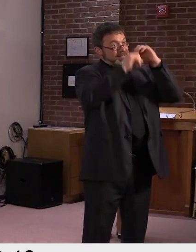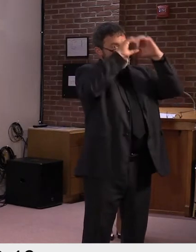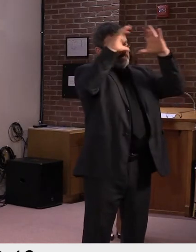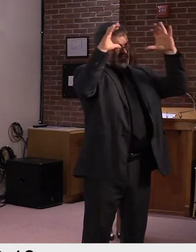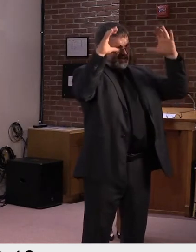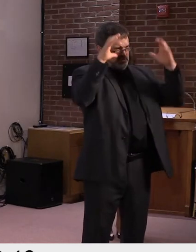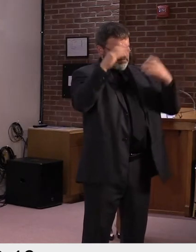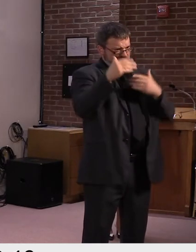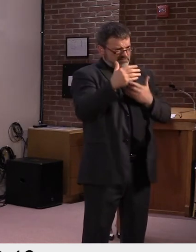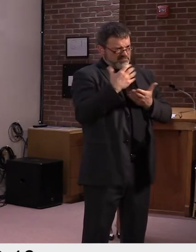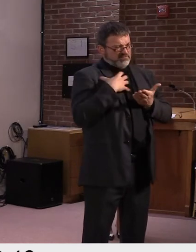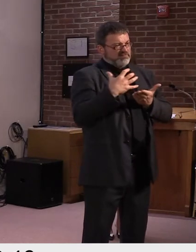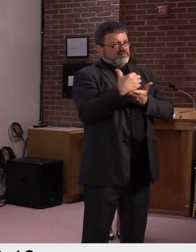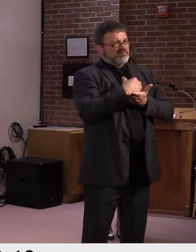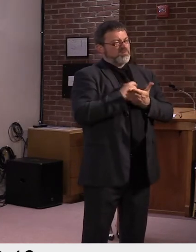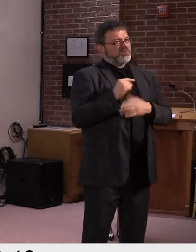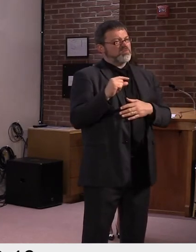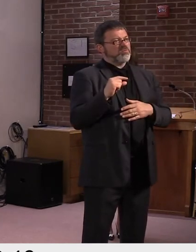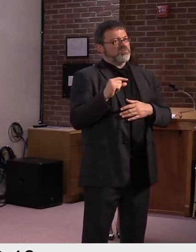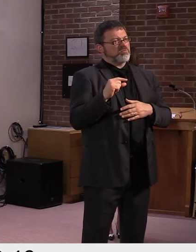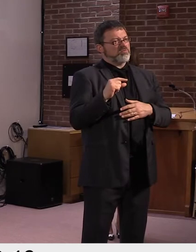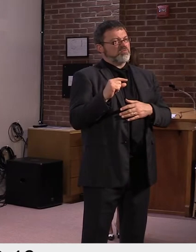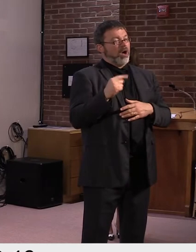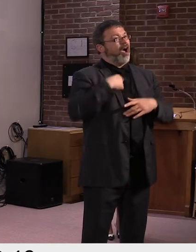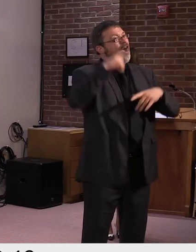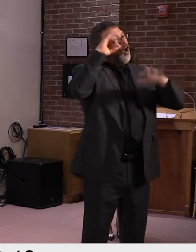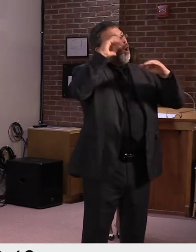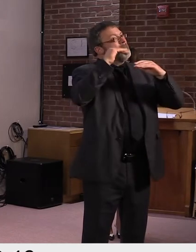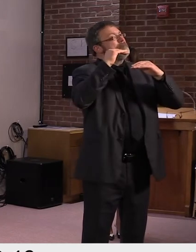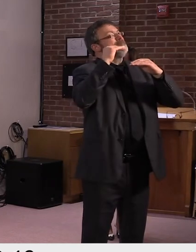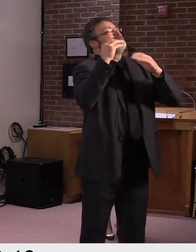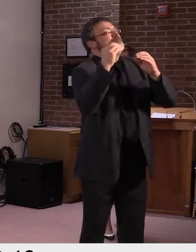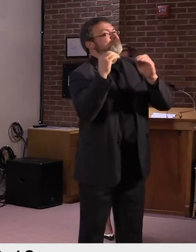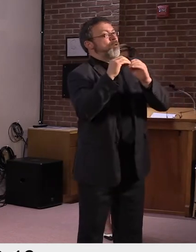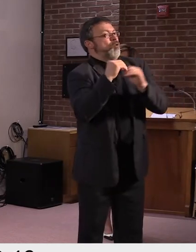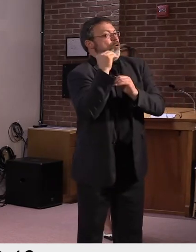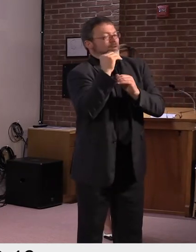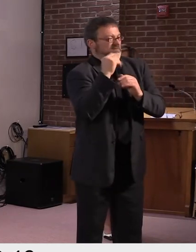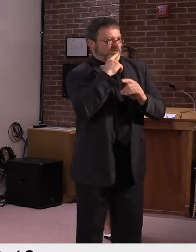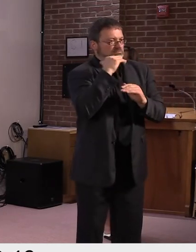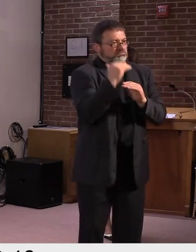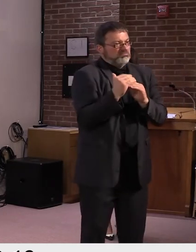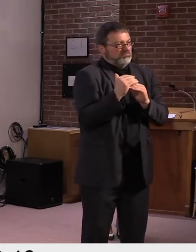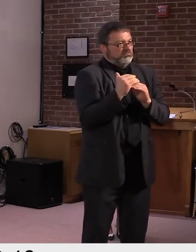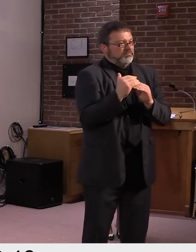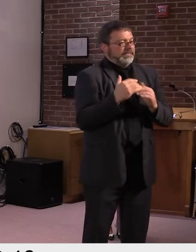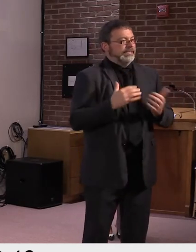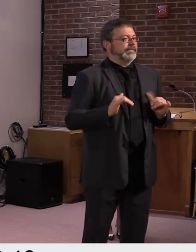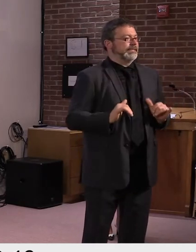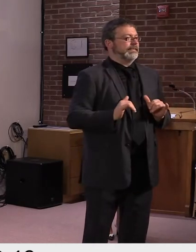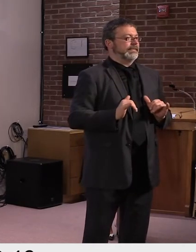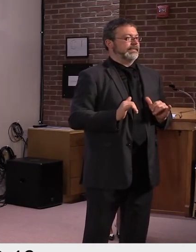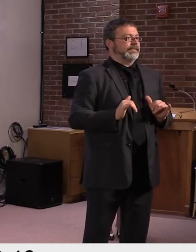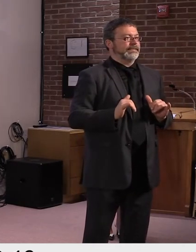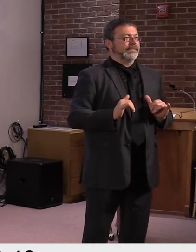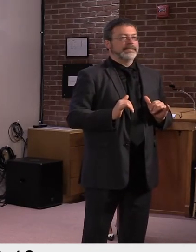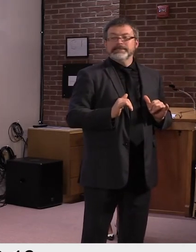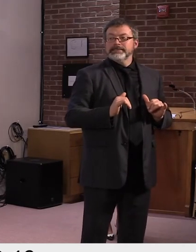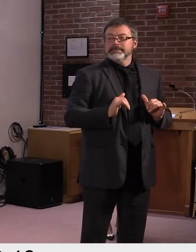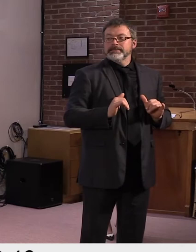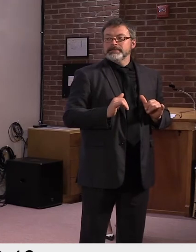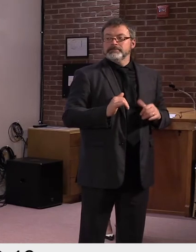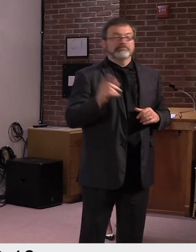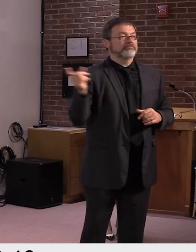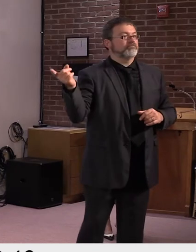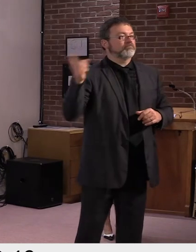day, I saw the aftermath and some of the pictures associated with that. And for those who didn't see, it was all the